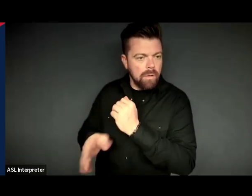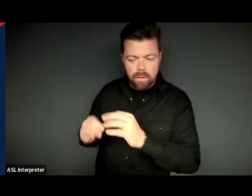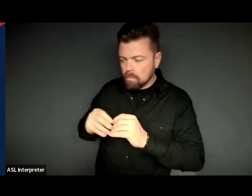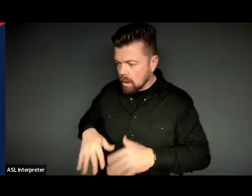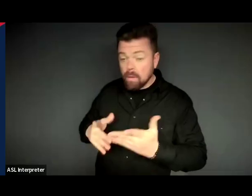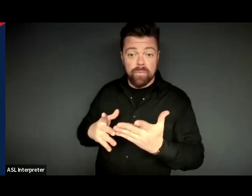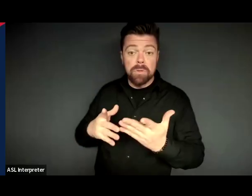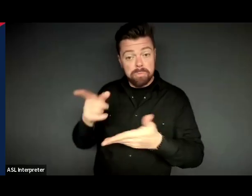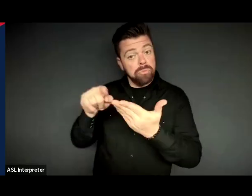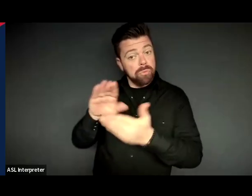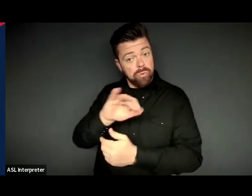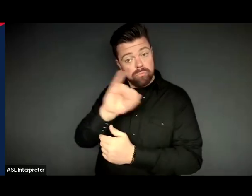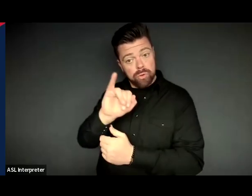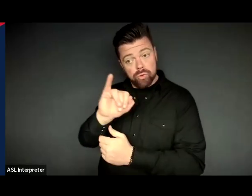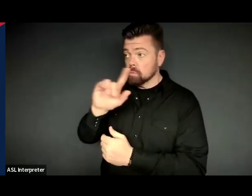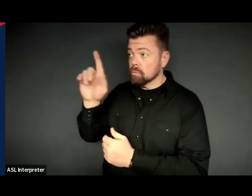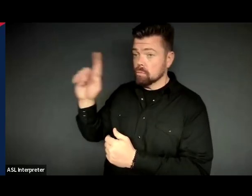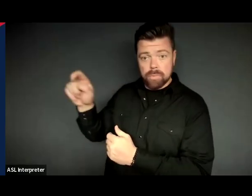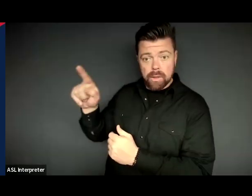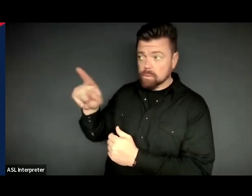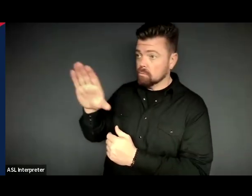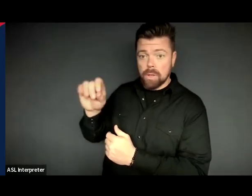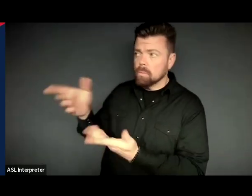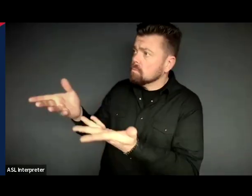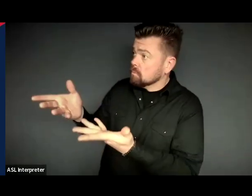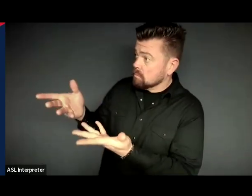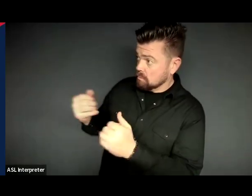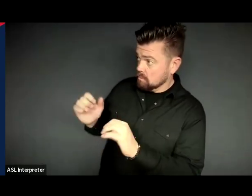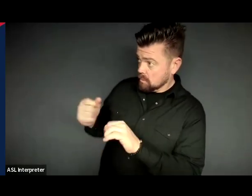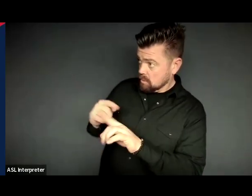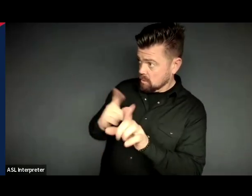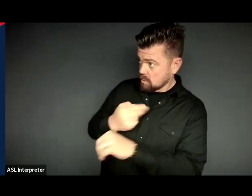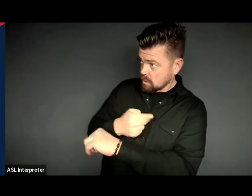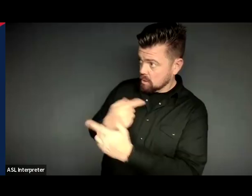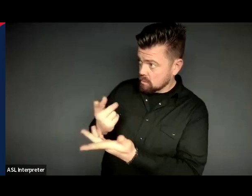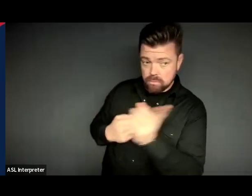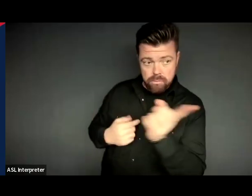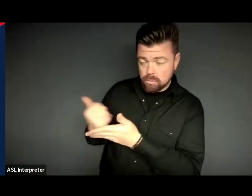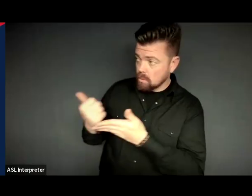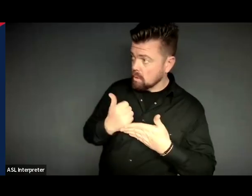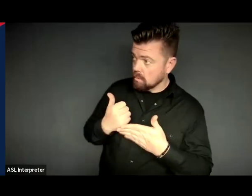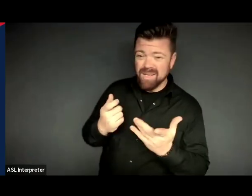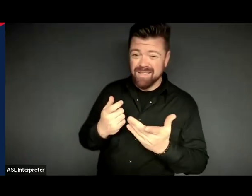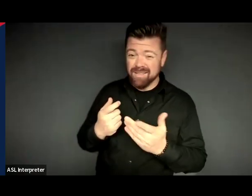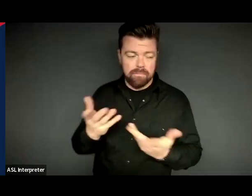company, and that really is the best. That's the easiest. Otherwise, you're stuck at